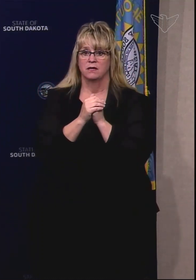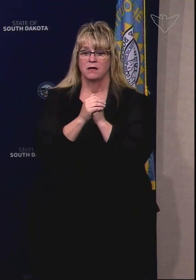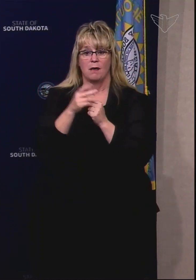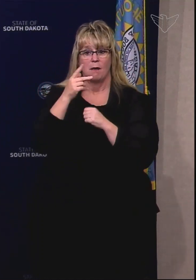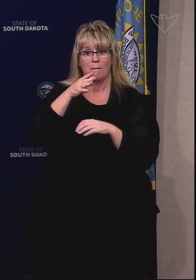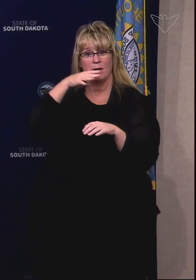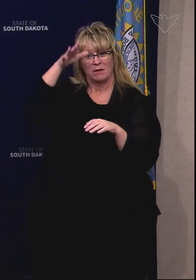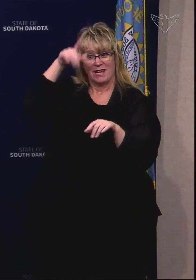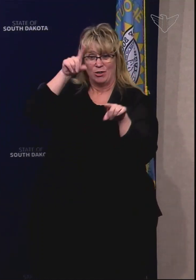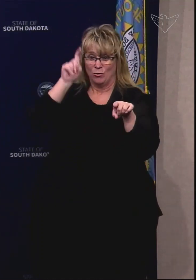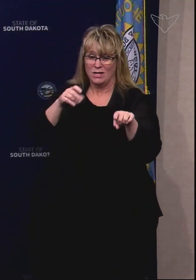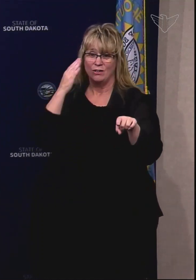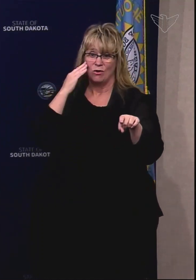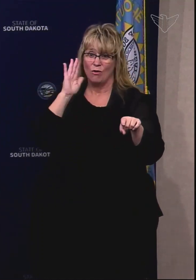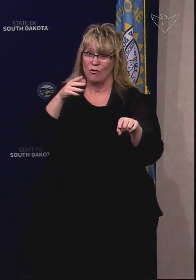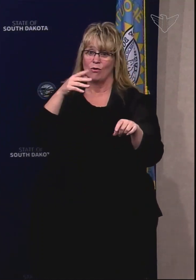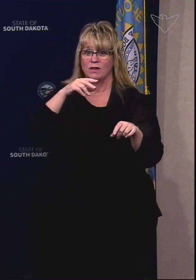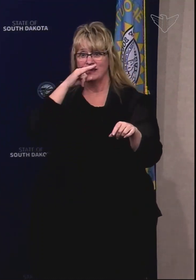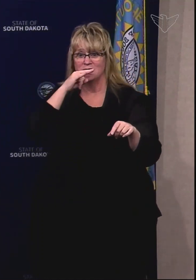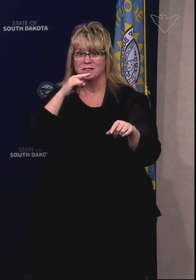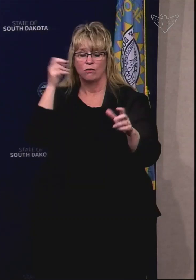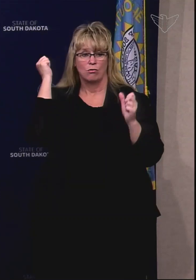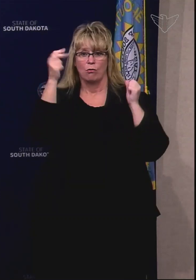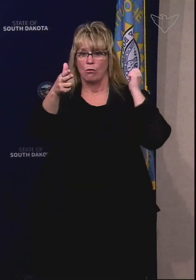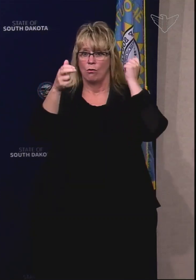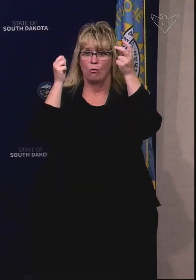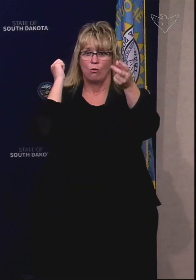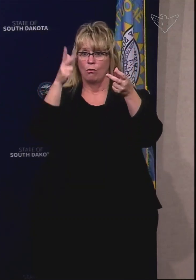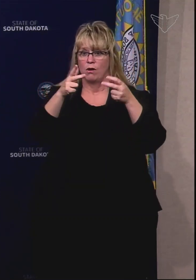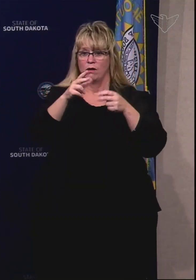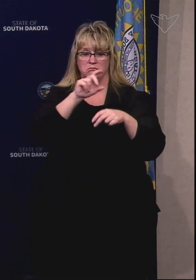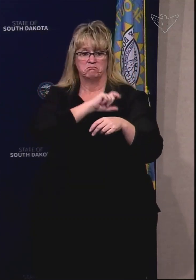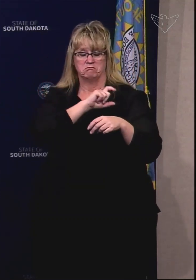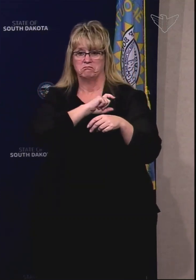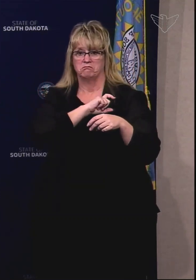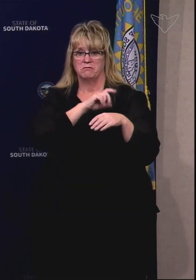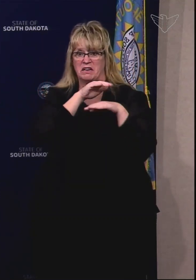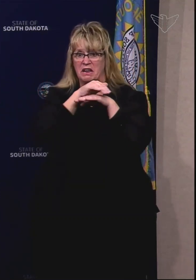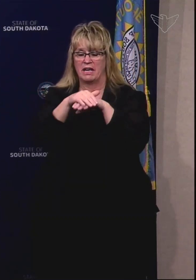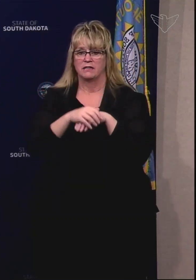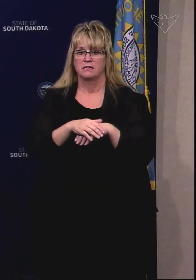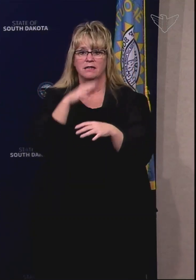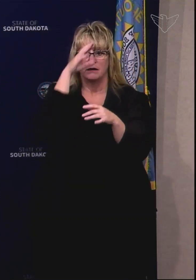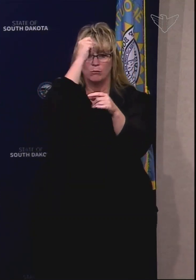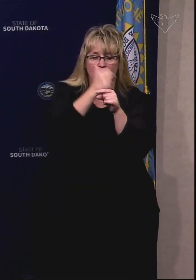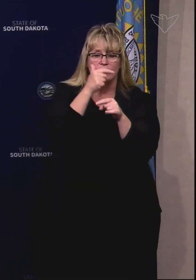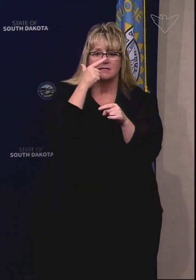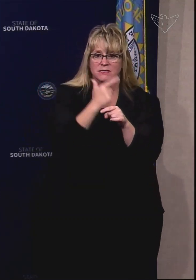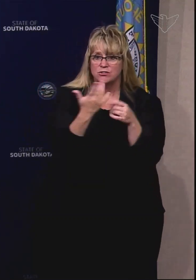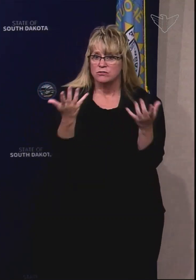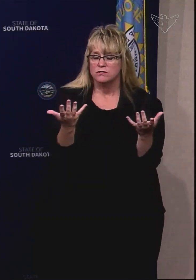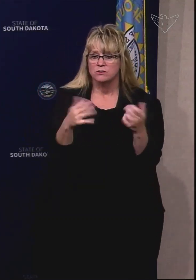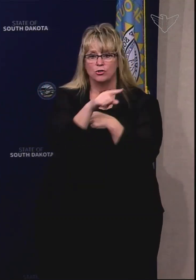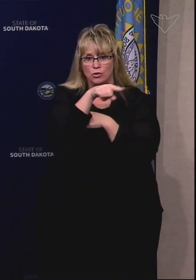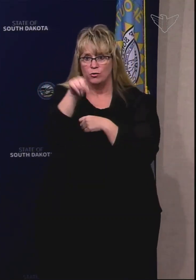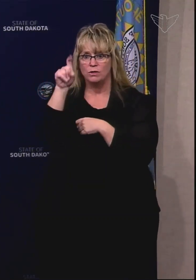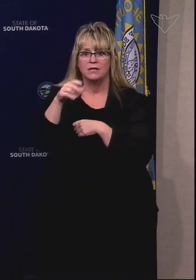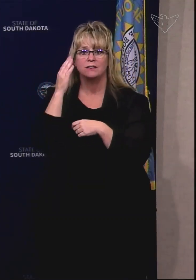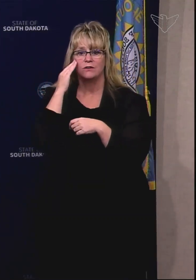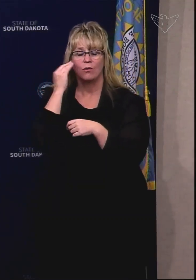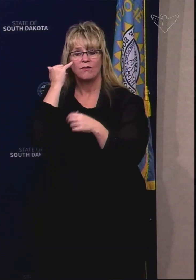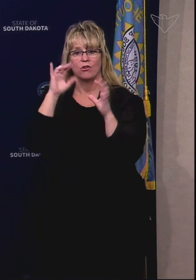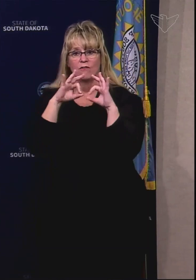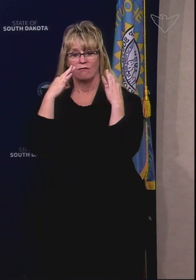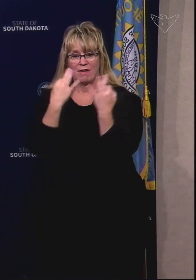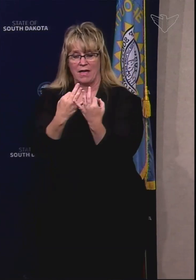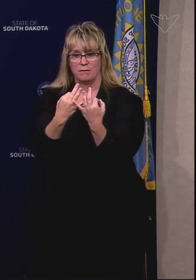kids are out at night throwing rocks at cops. Siblings, brothers and sisters, you need to know if your